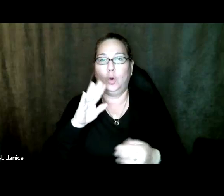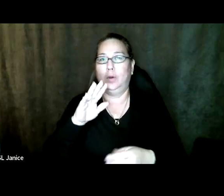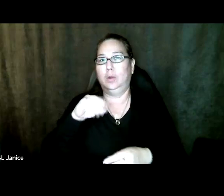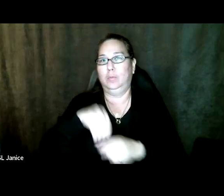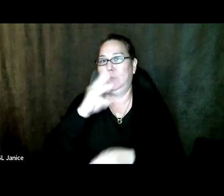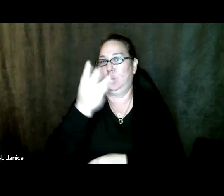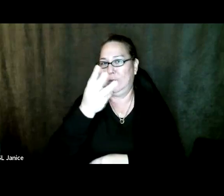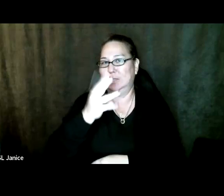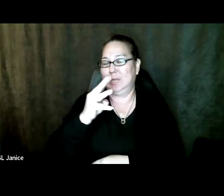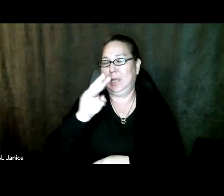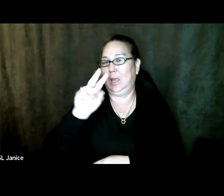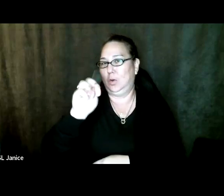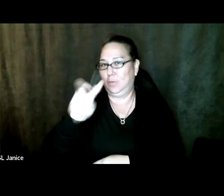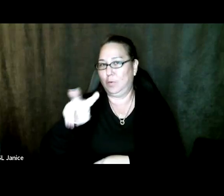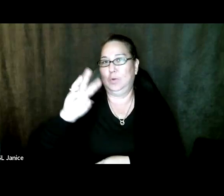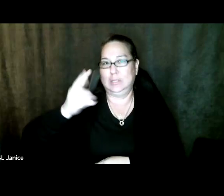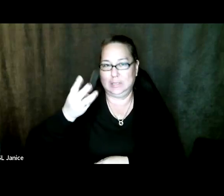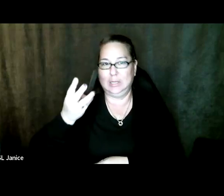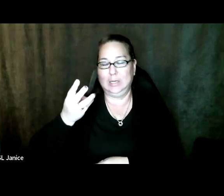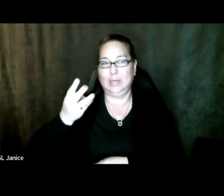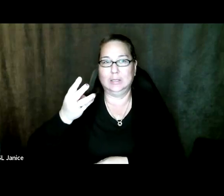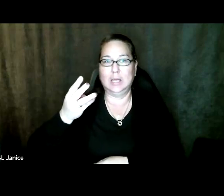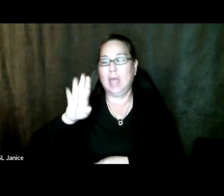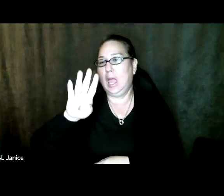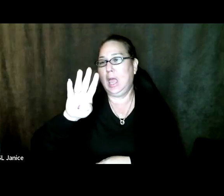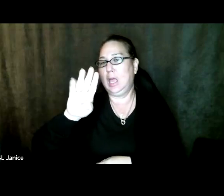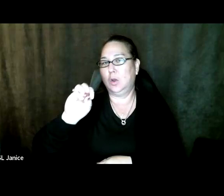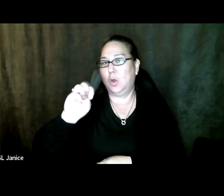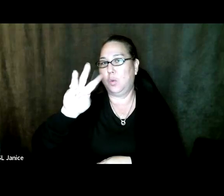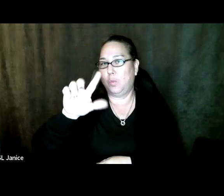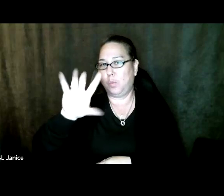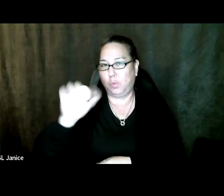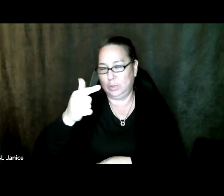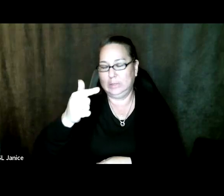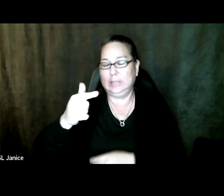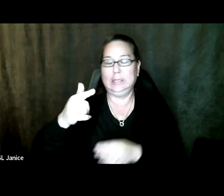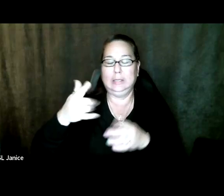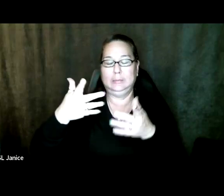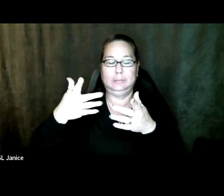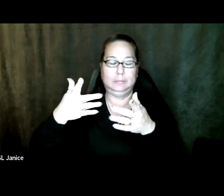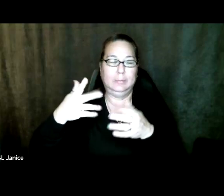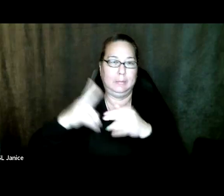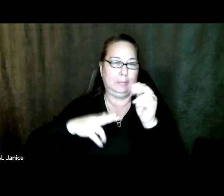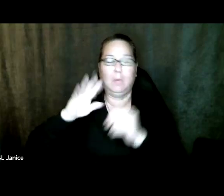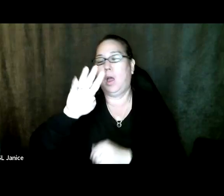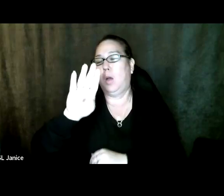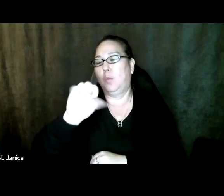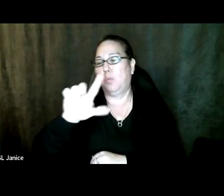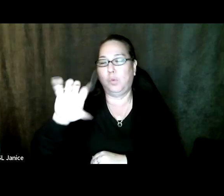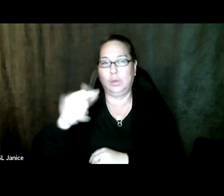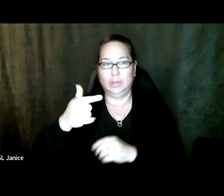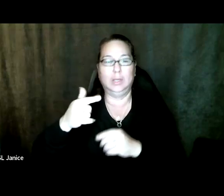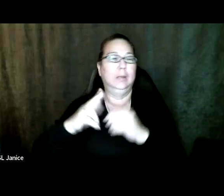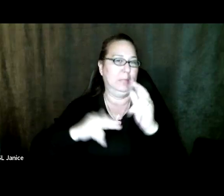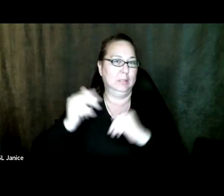Wednesday, November 6th at 6 p.m. at the Bowling Building. Prior to that meeting, the committee will host an in-person retreat on Monday,